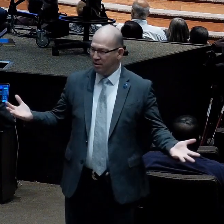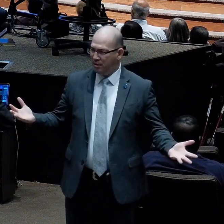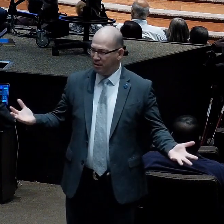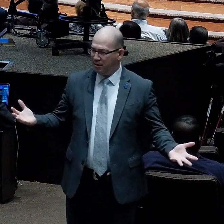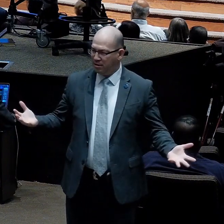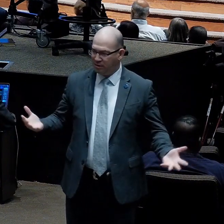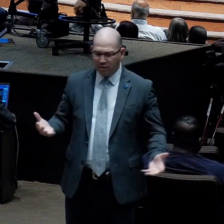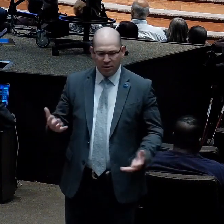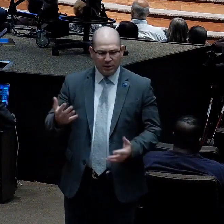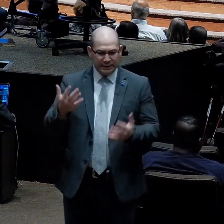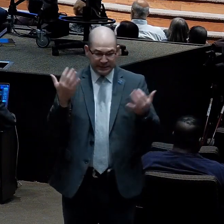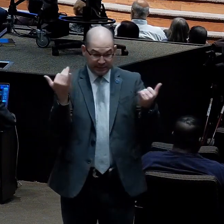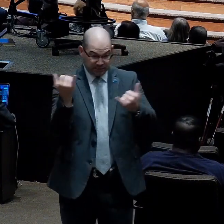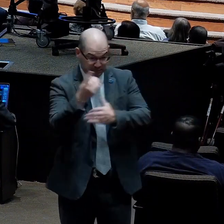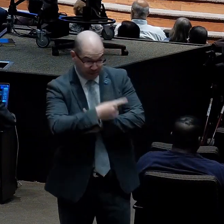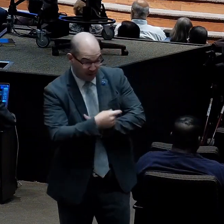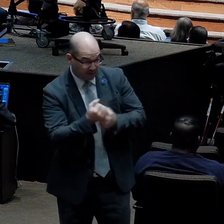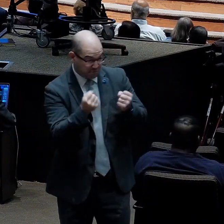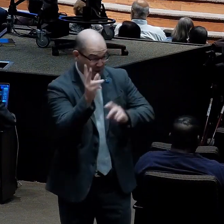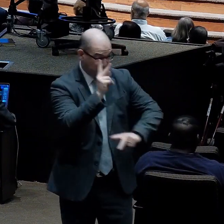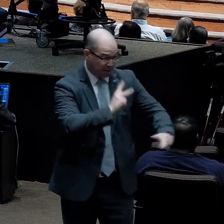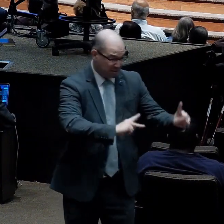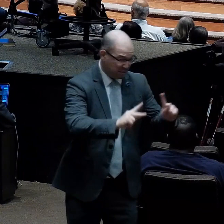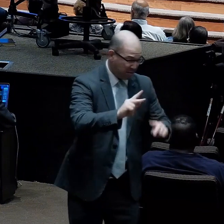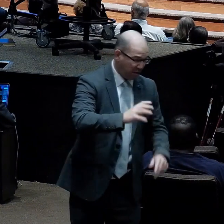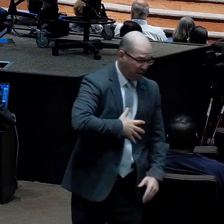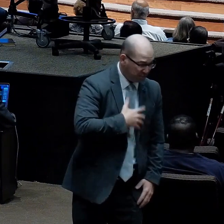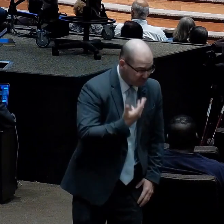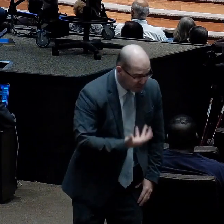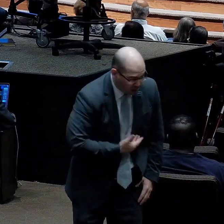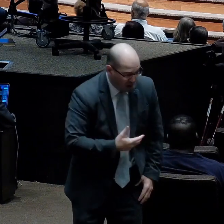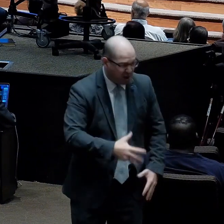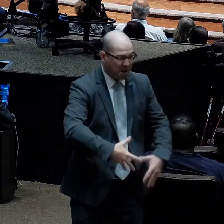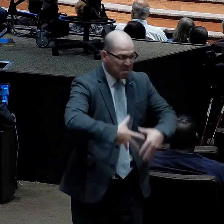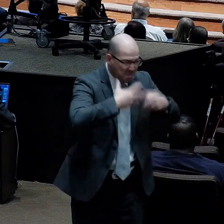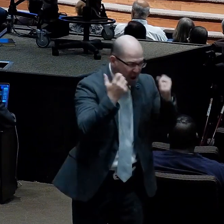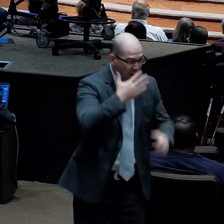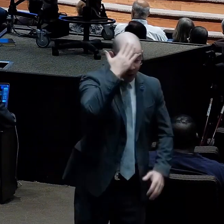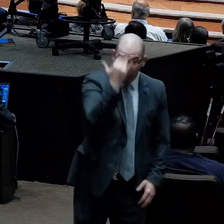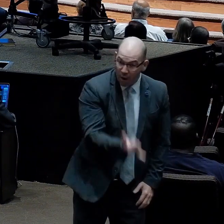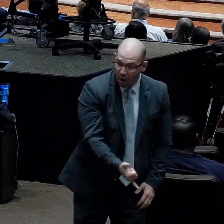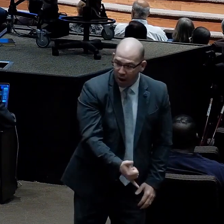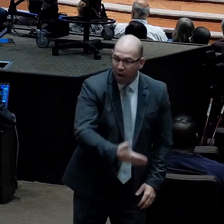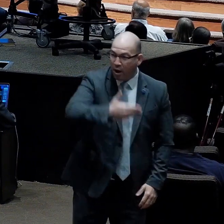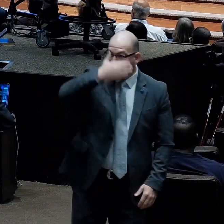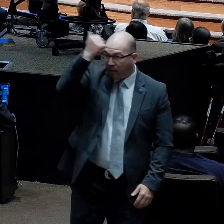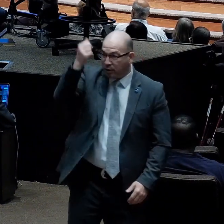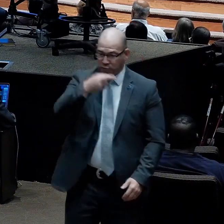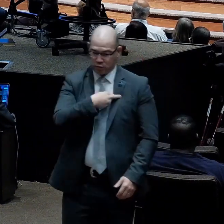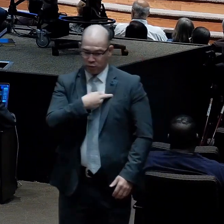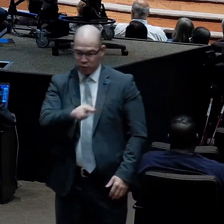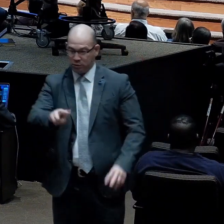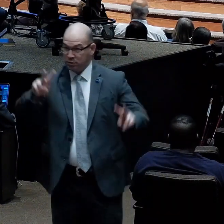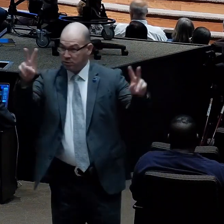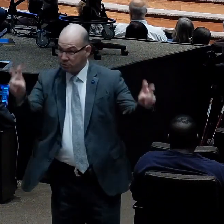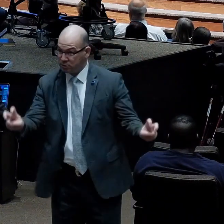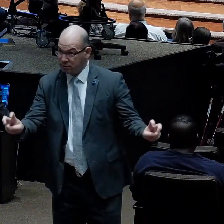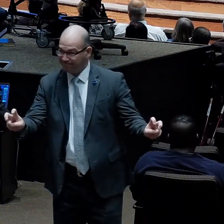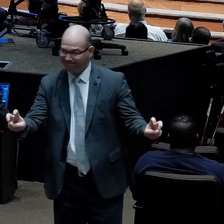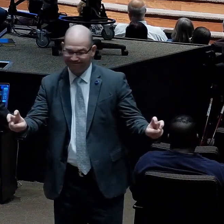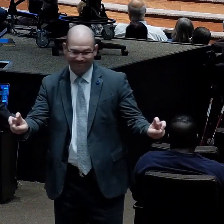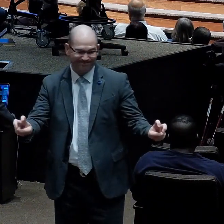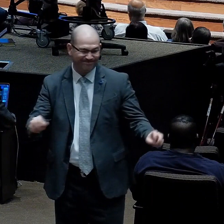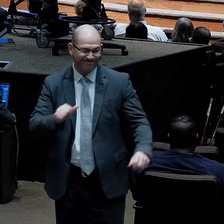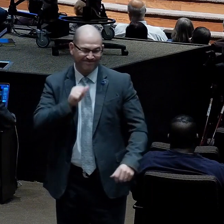and hostility towards religion is because religion has not always handled this as they should.